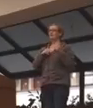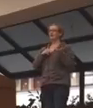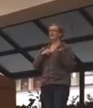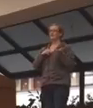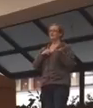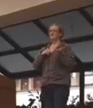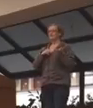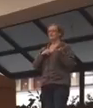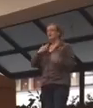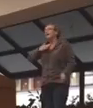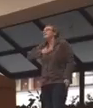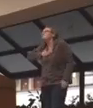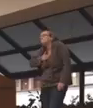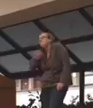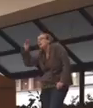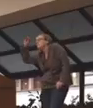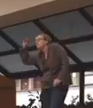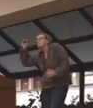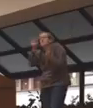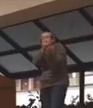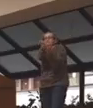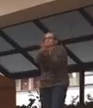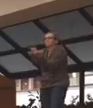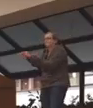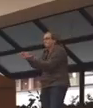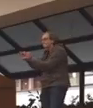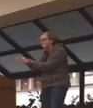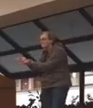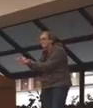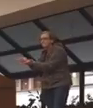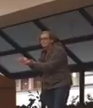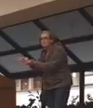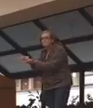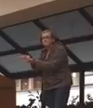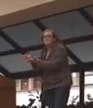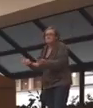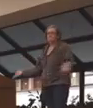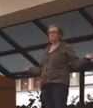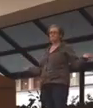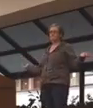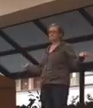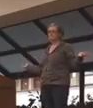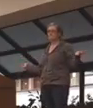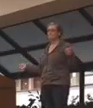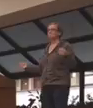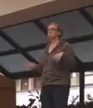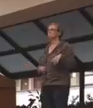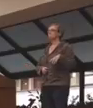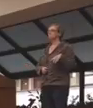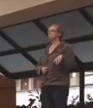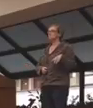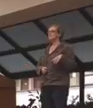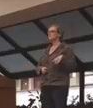It seems like RID has attempted, at least in my opinion, to build it, and it has failed multiple times.